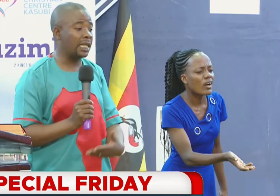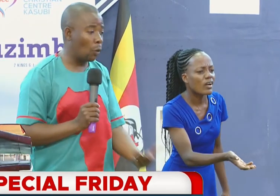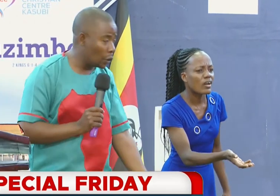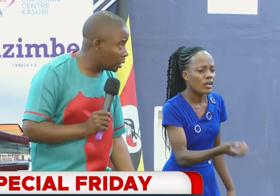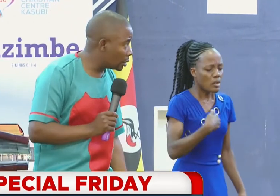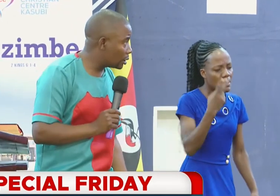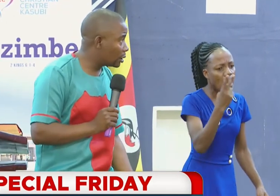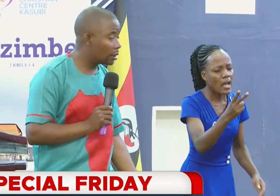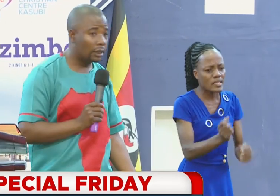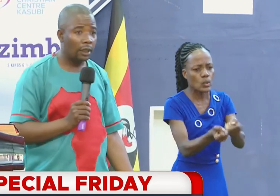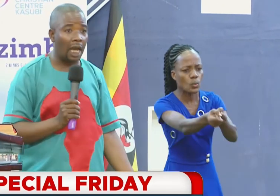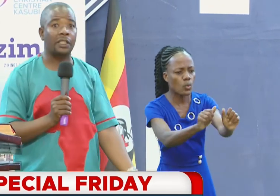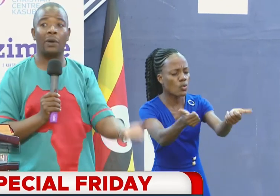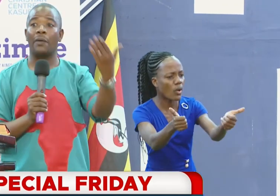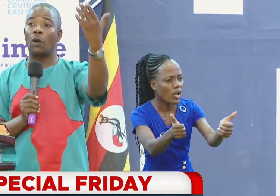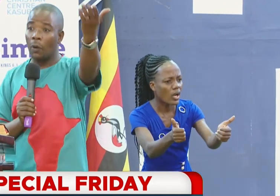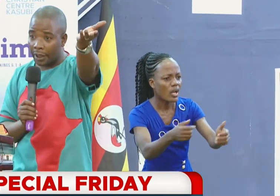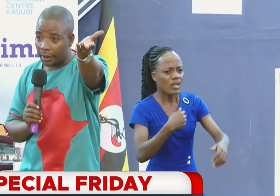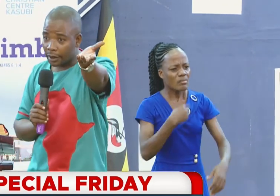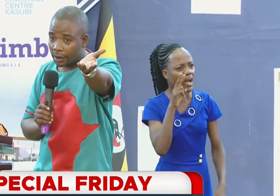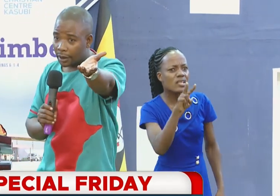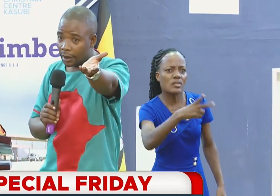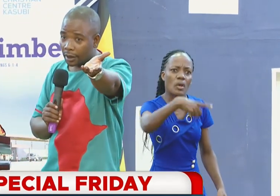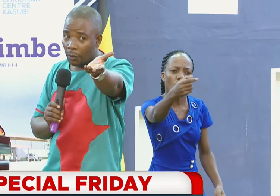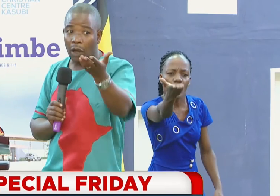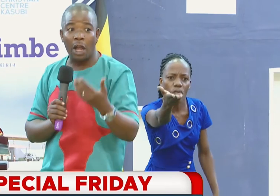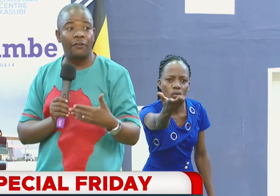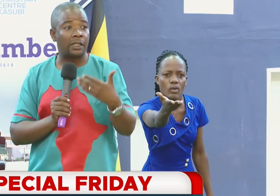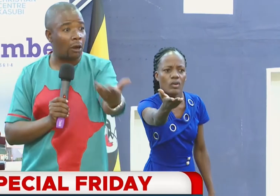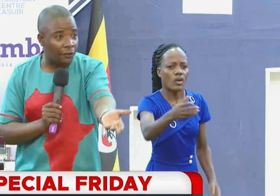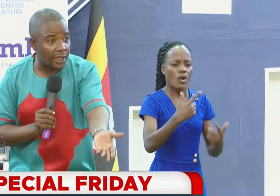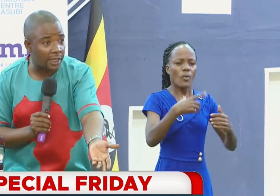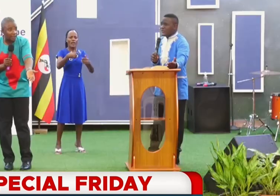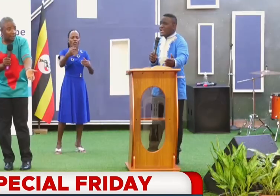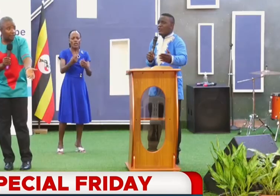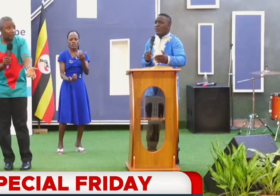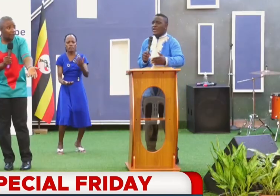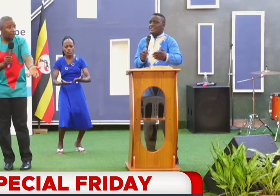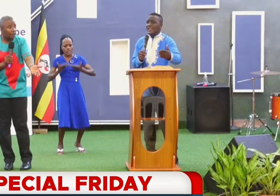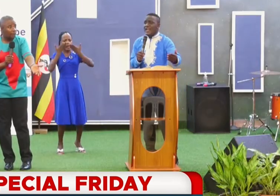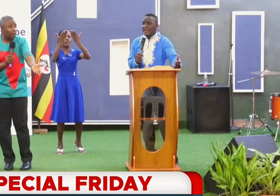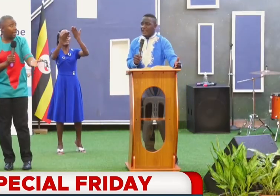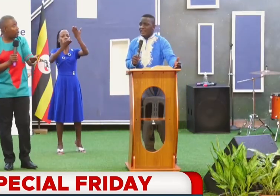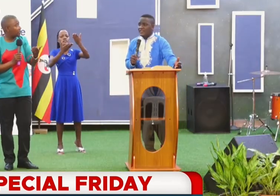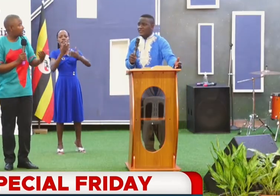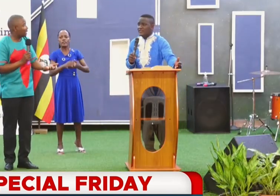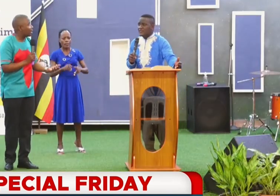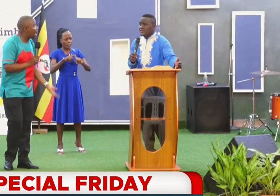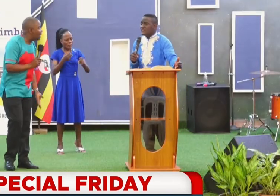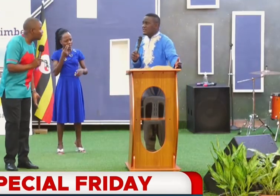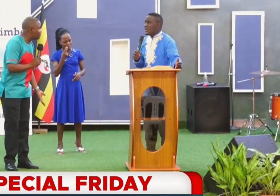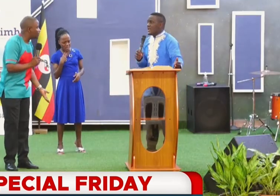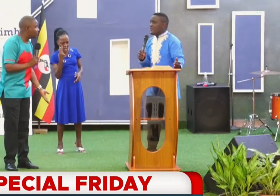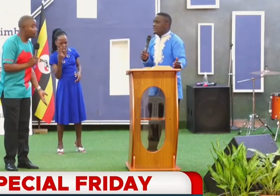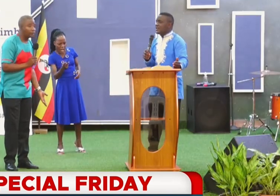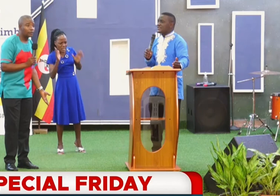I see the wood. Ndabe enku. I see where we are going. Ndaba neje tulaga. We are going for sacrifice. Tugenda kuwayo sadaka. But I don't see the